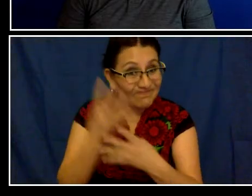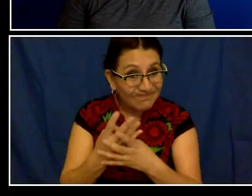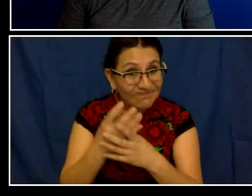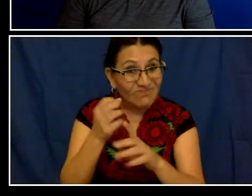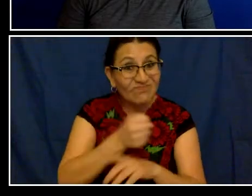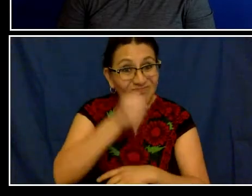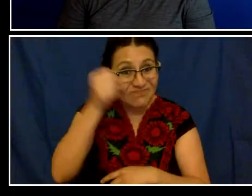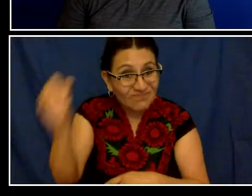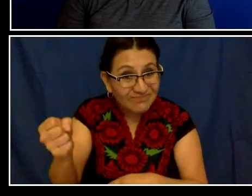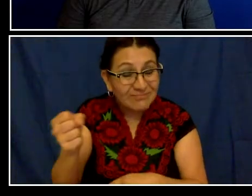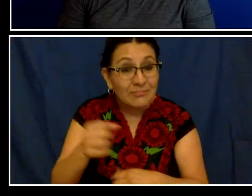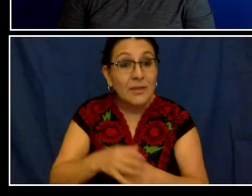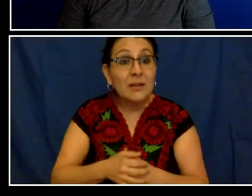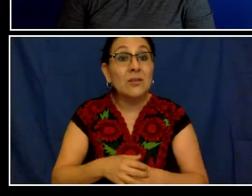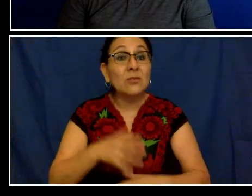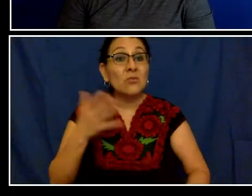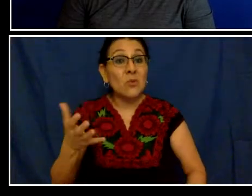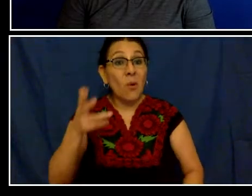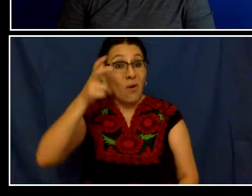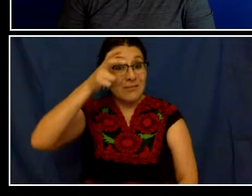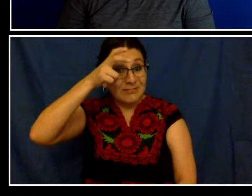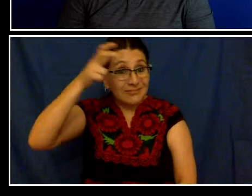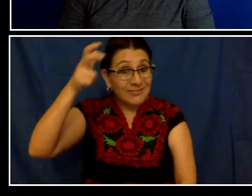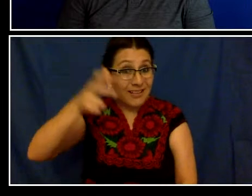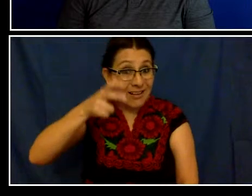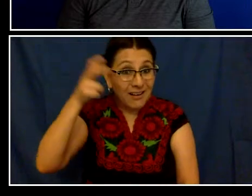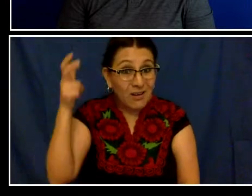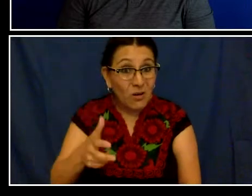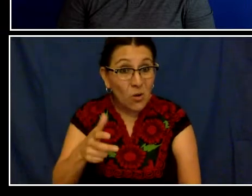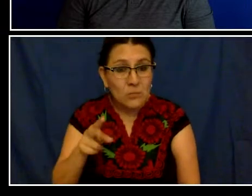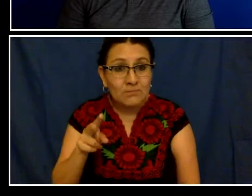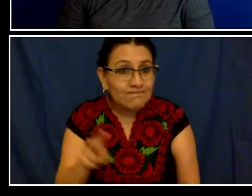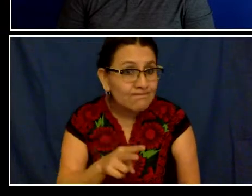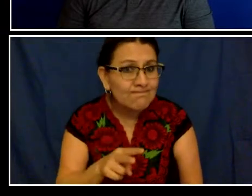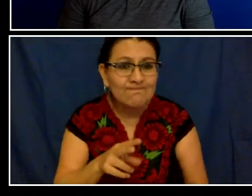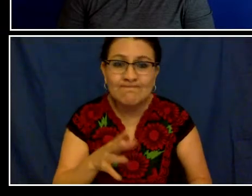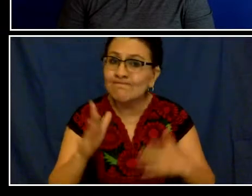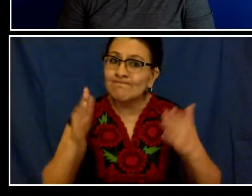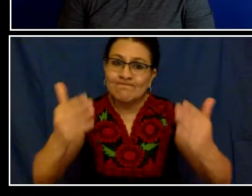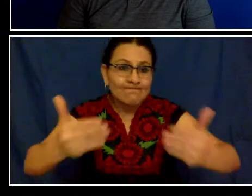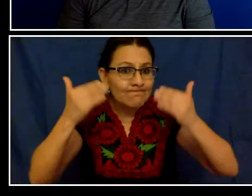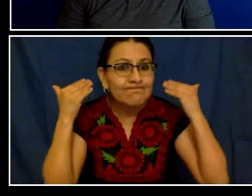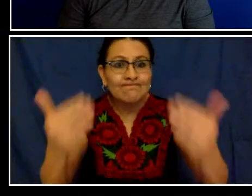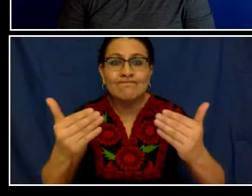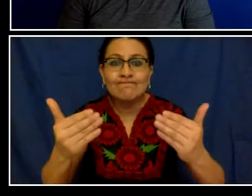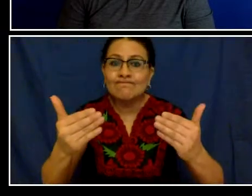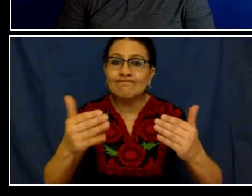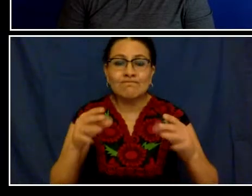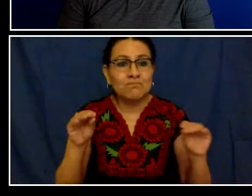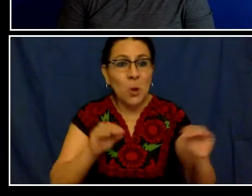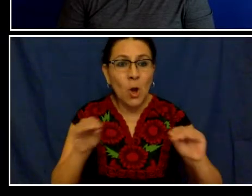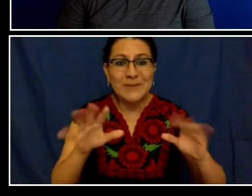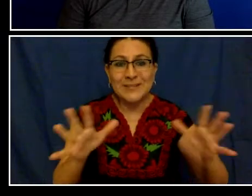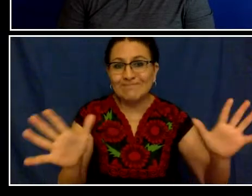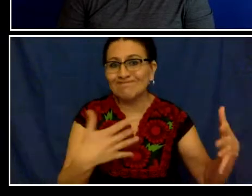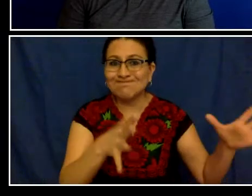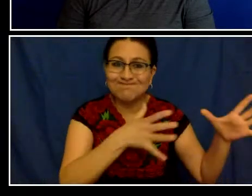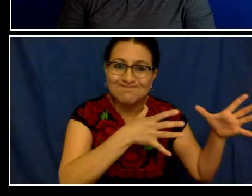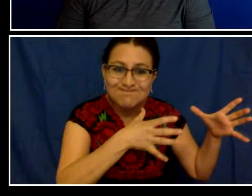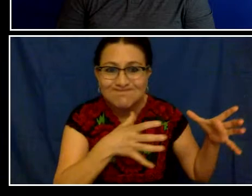court, and they were both imprisoned. And so Miguel said,